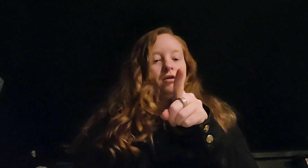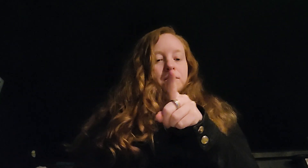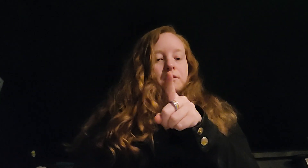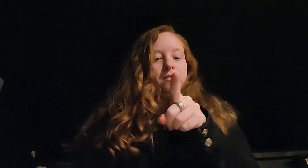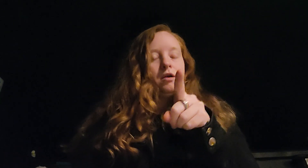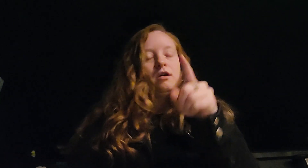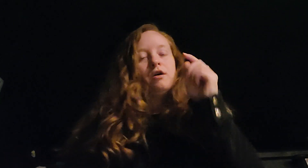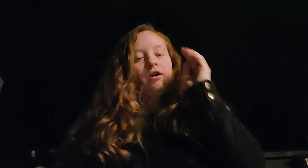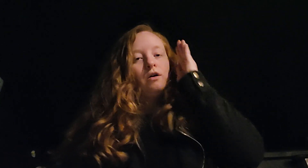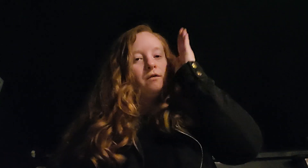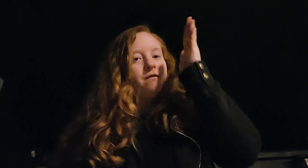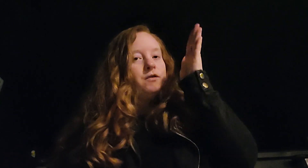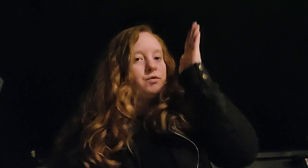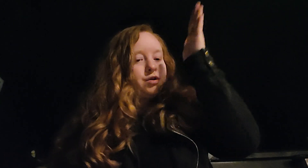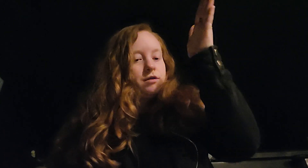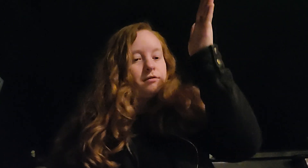you, future.